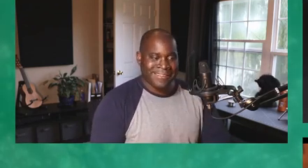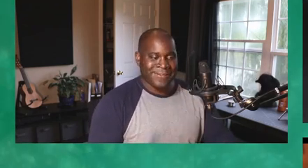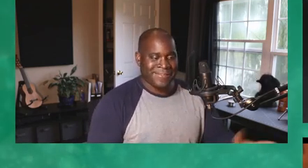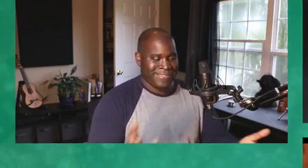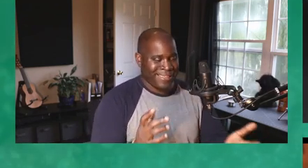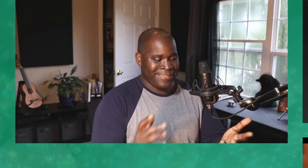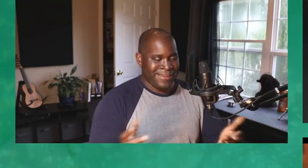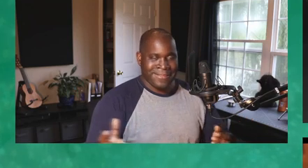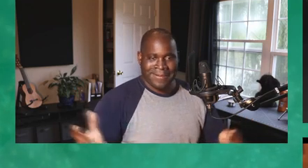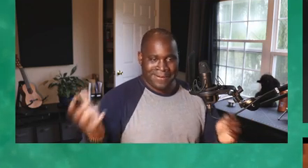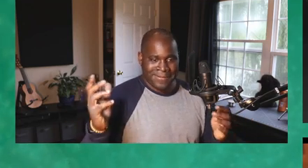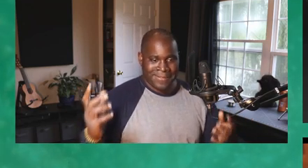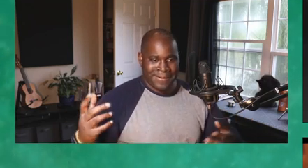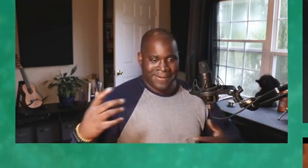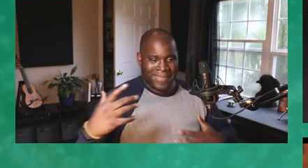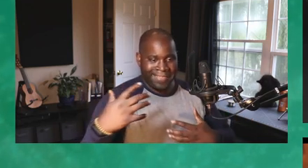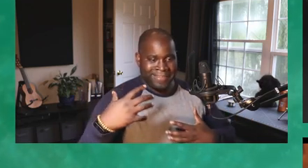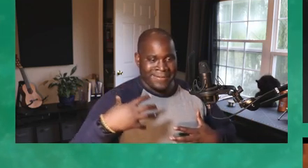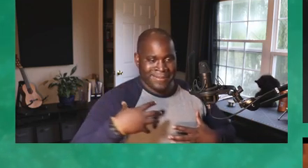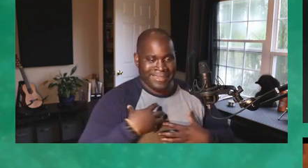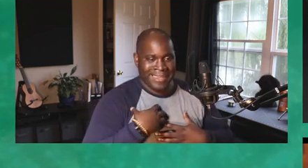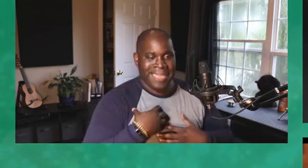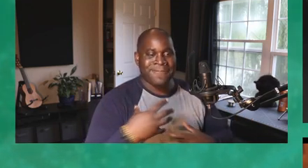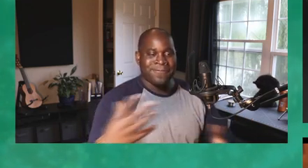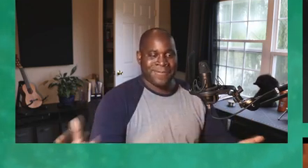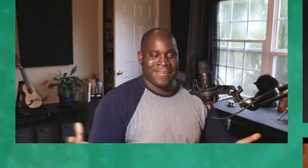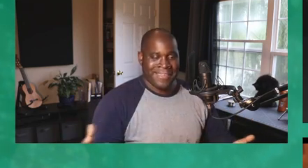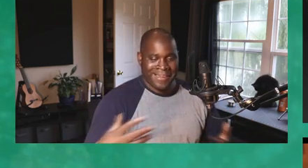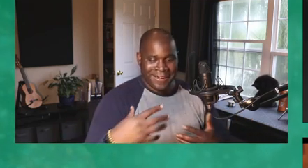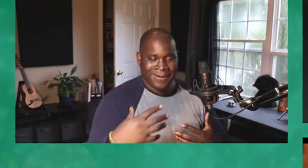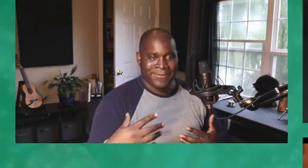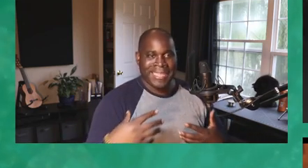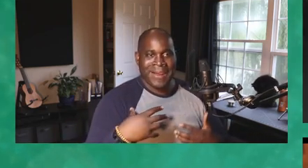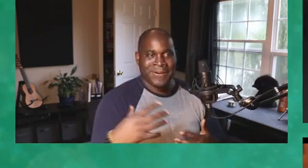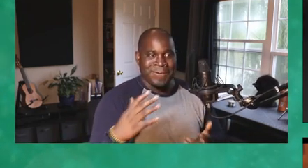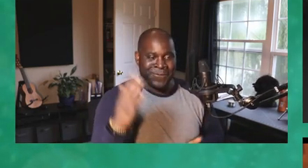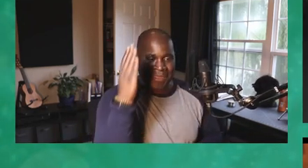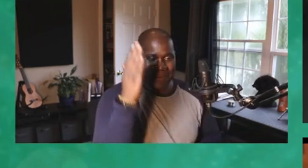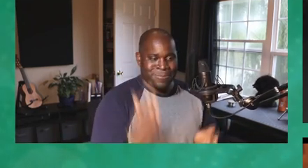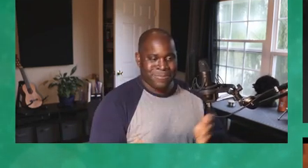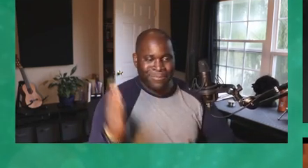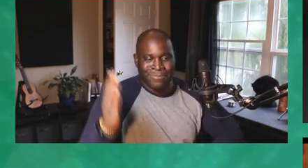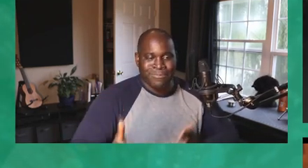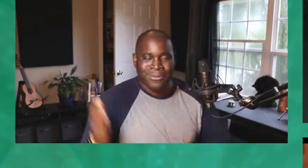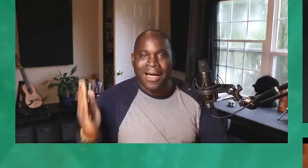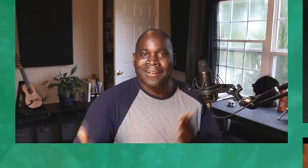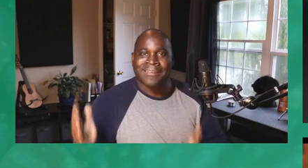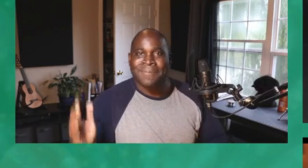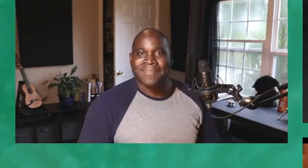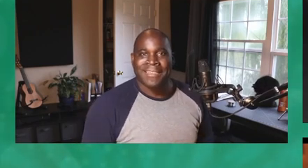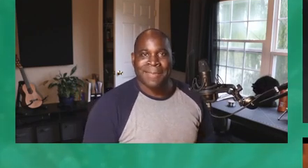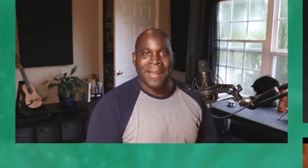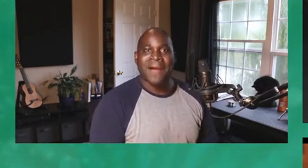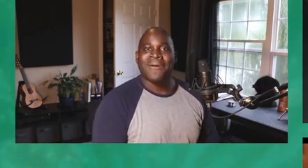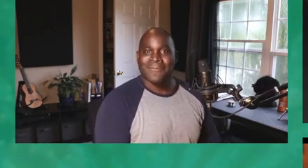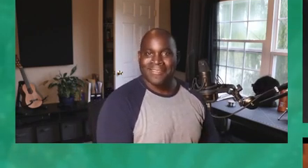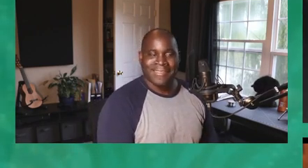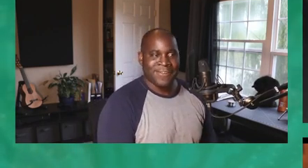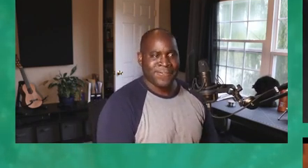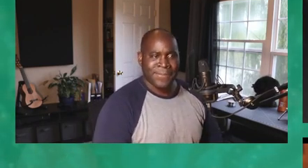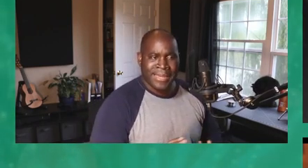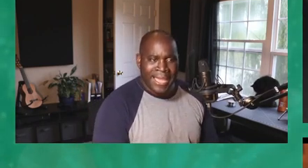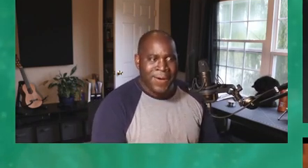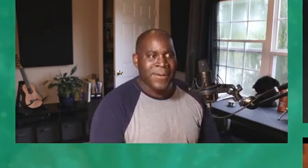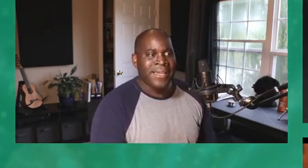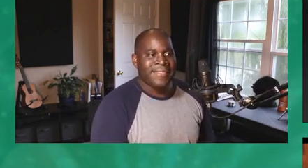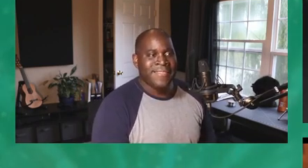and the details and like the life of the characters being blocked up into like PowerPoint